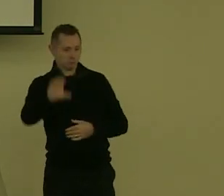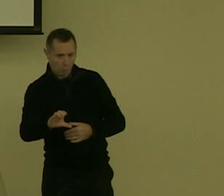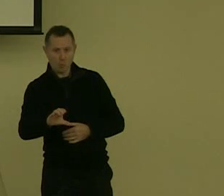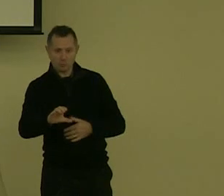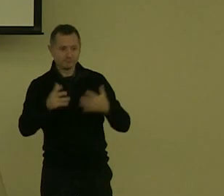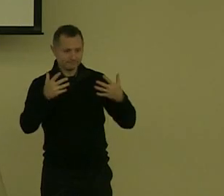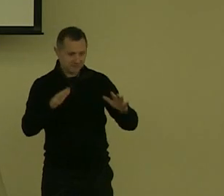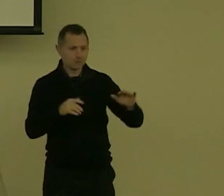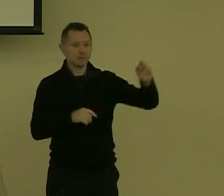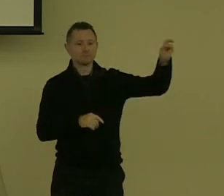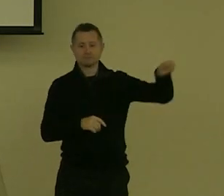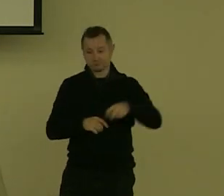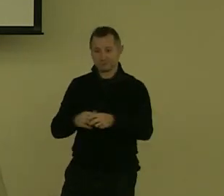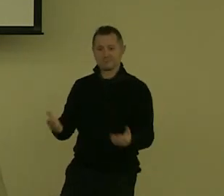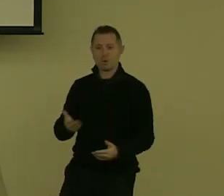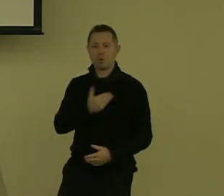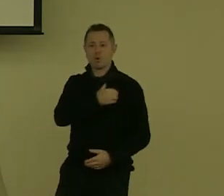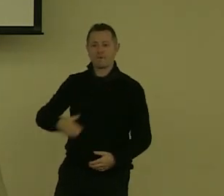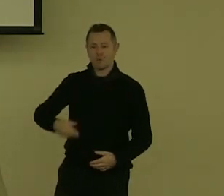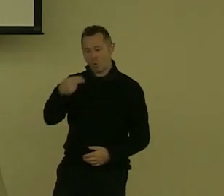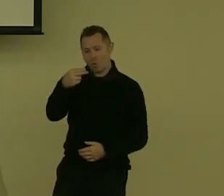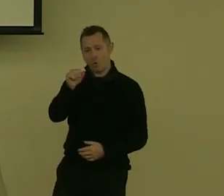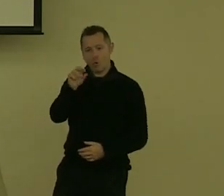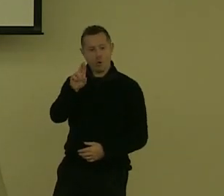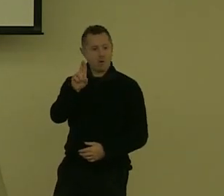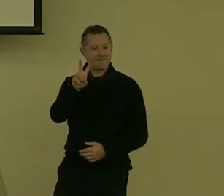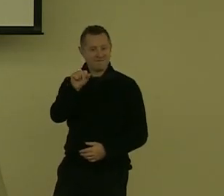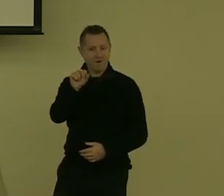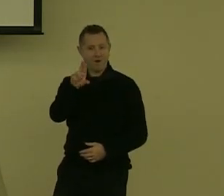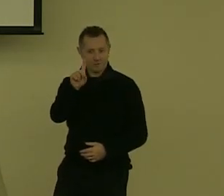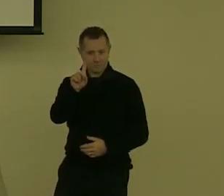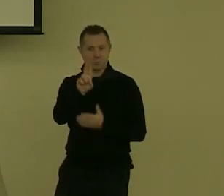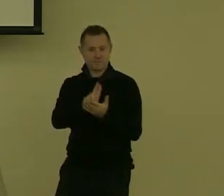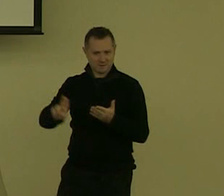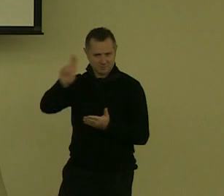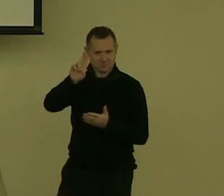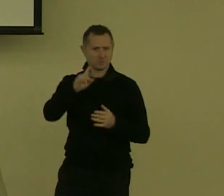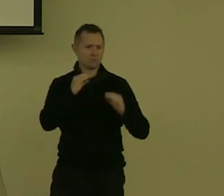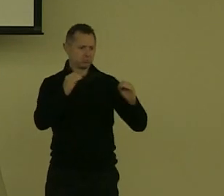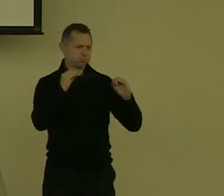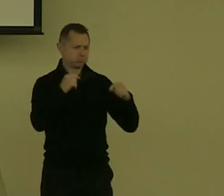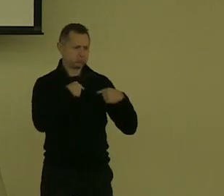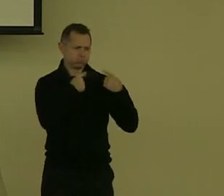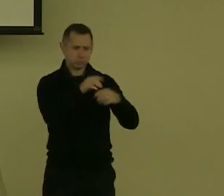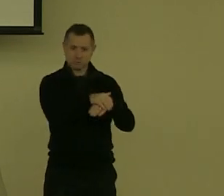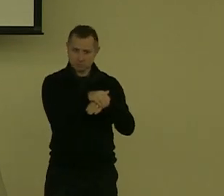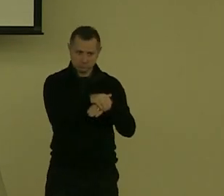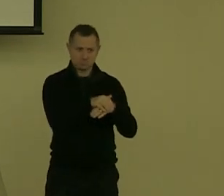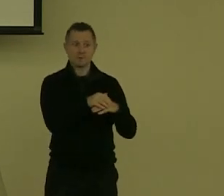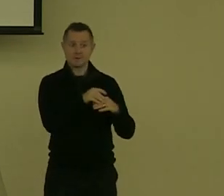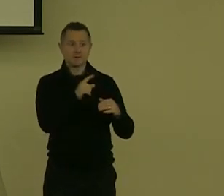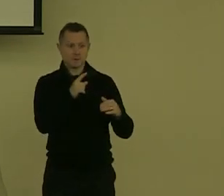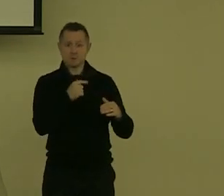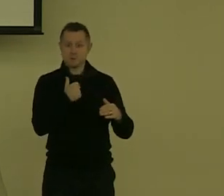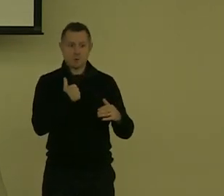at Harvard. And it was a real pleasure for me because I taught the Harvard English department's first ever dedicated course, both